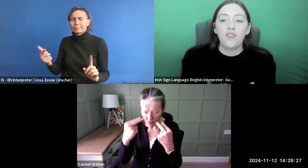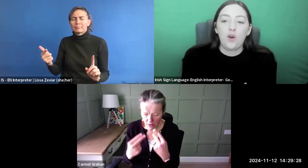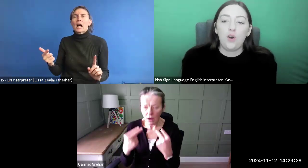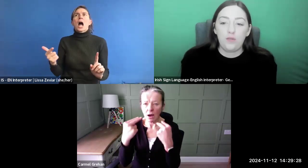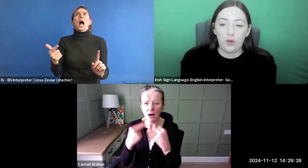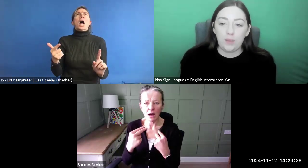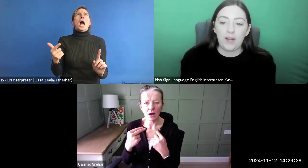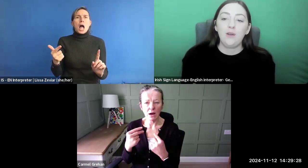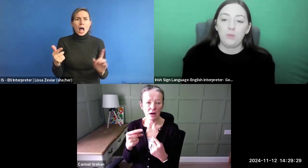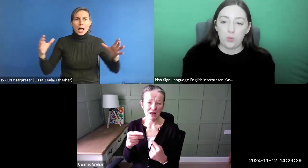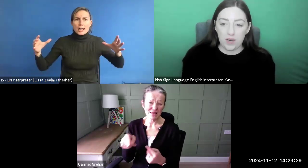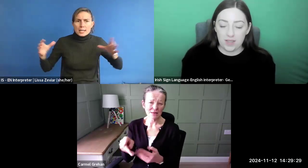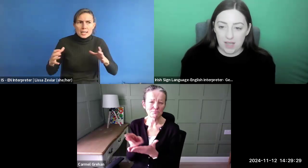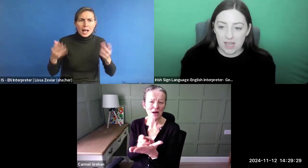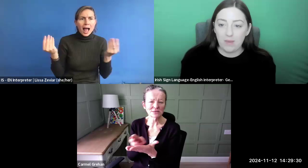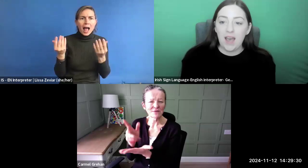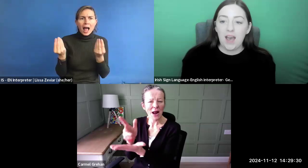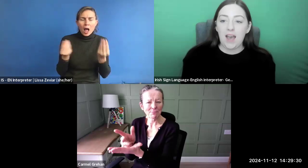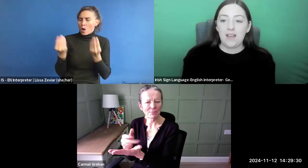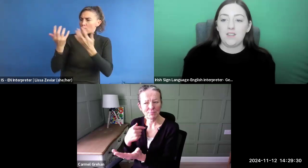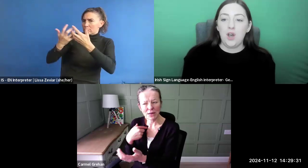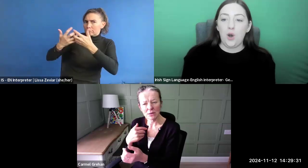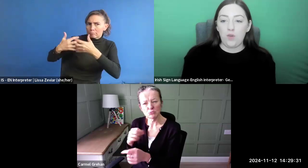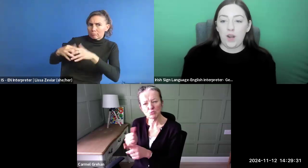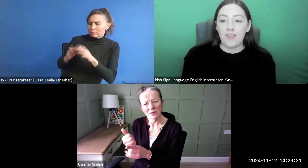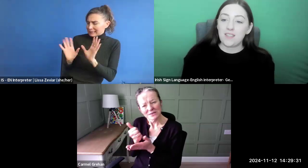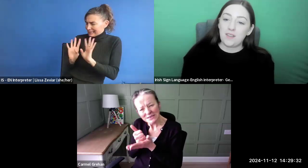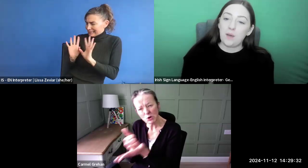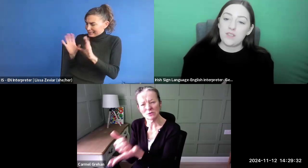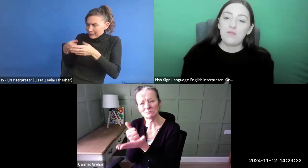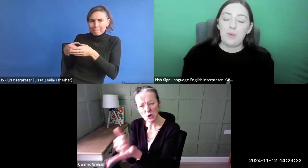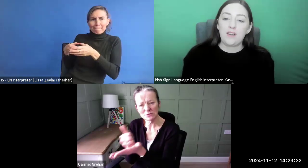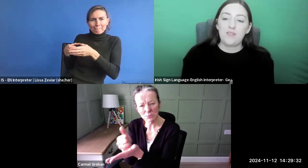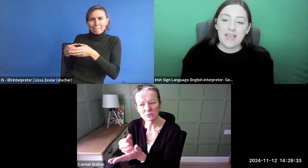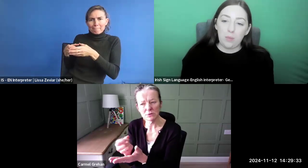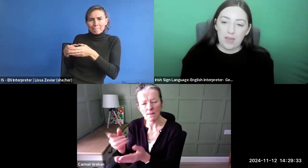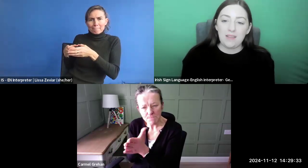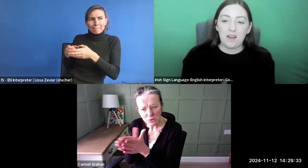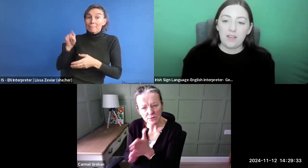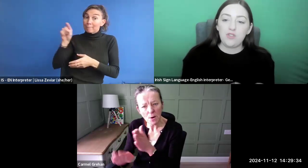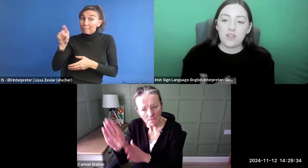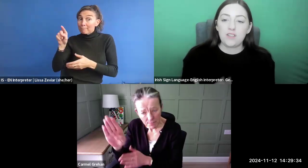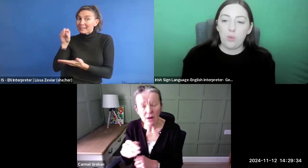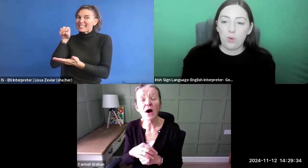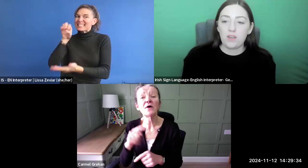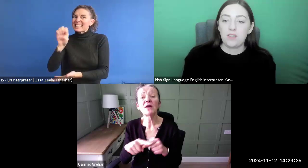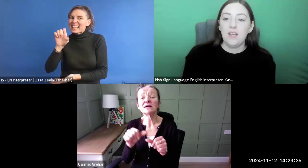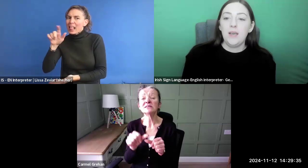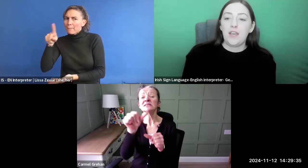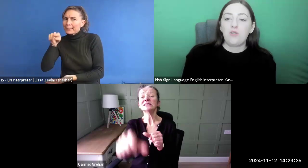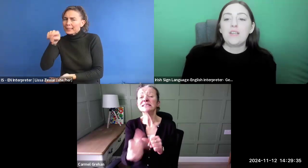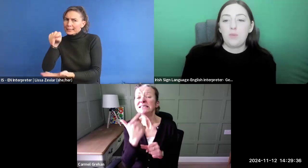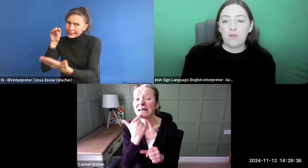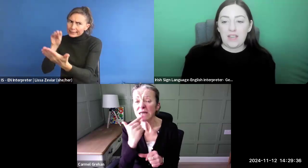realized or thought fully about how they would work as a team and overall. And that was a real part of the ELP that I really tried to support